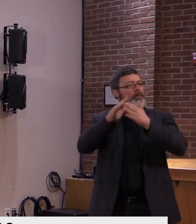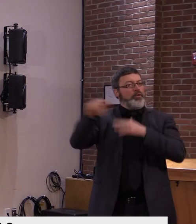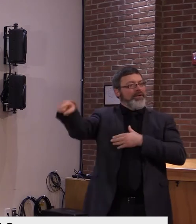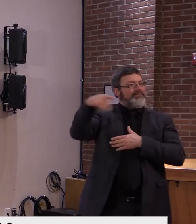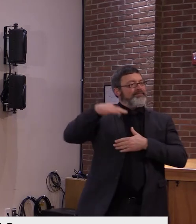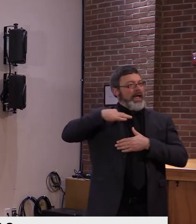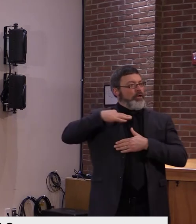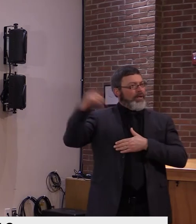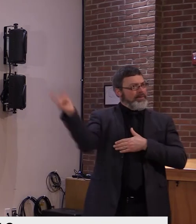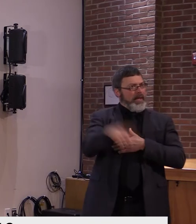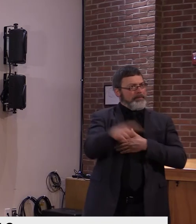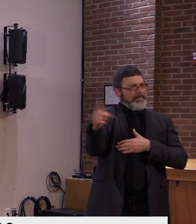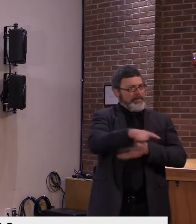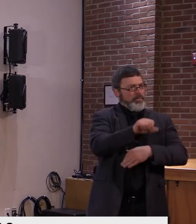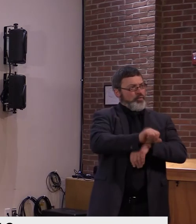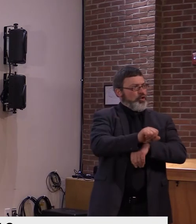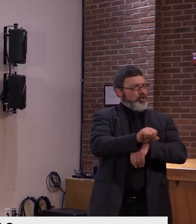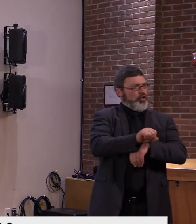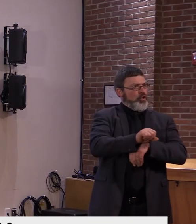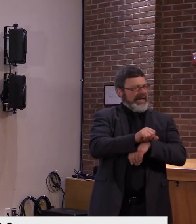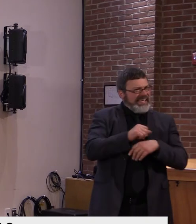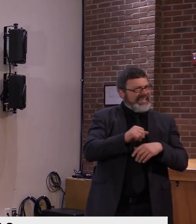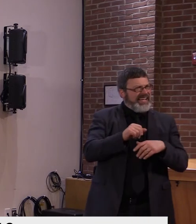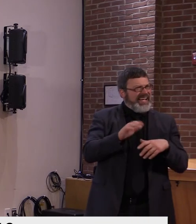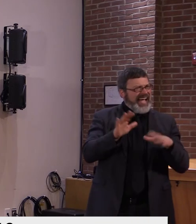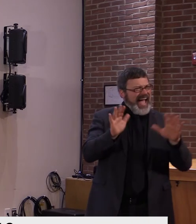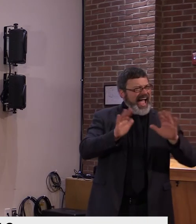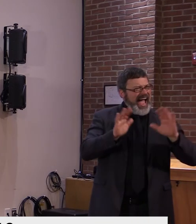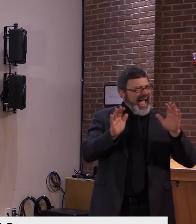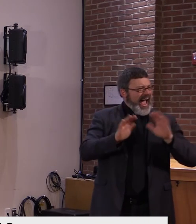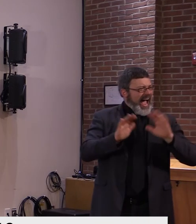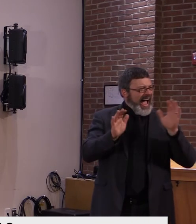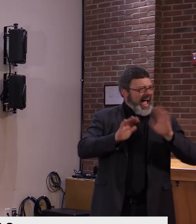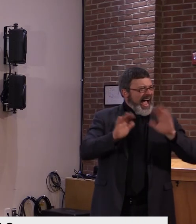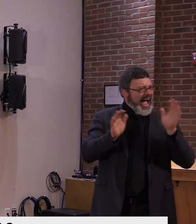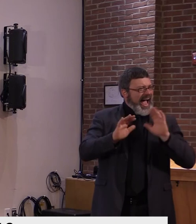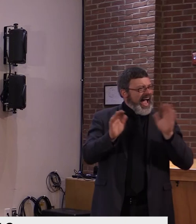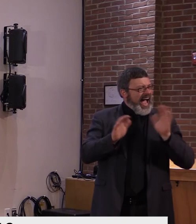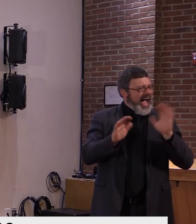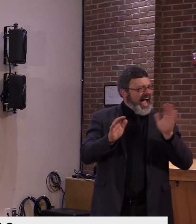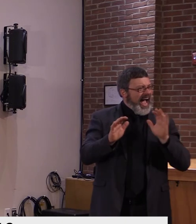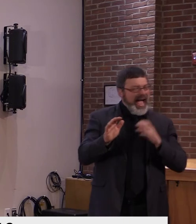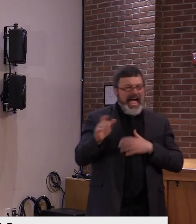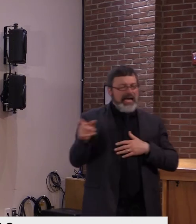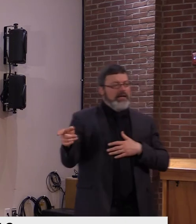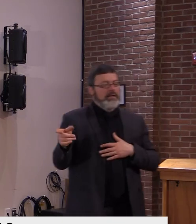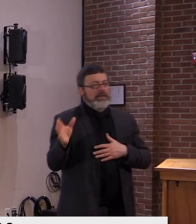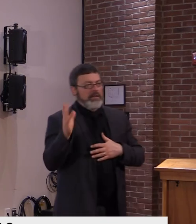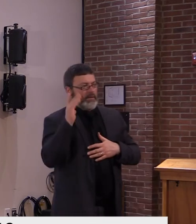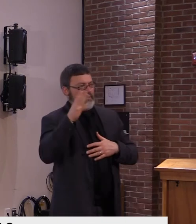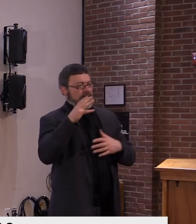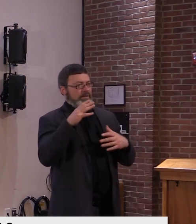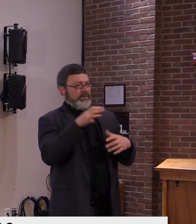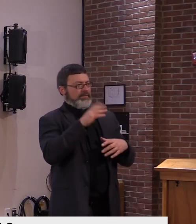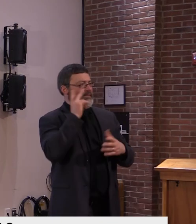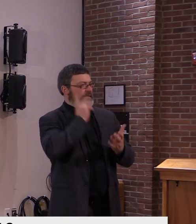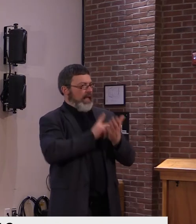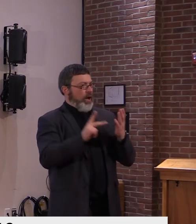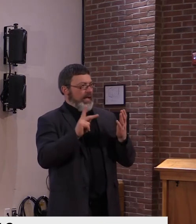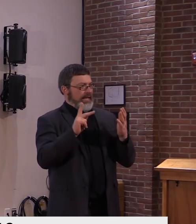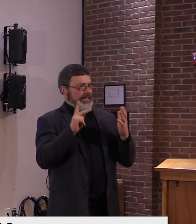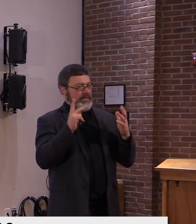the initial problem is within the first 24 or 48 hours, because you're losing